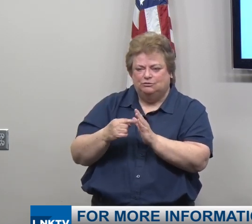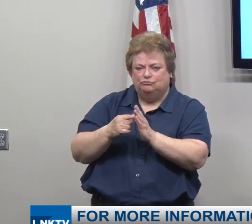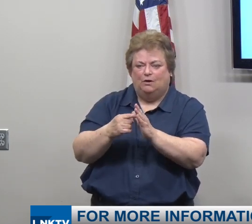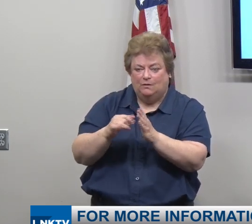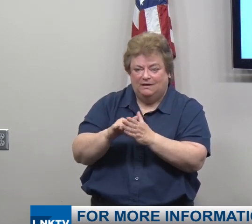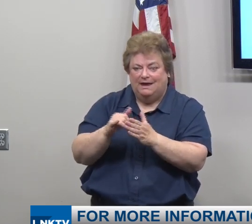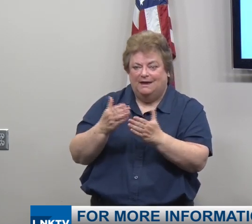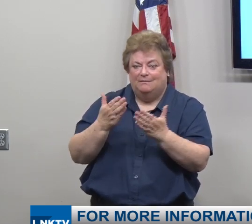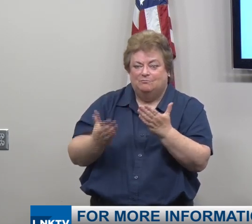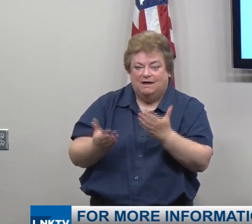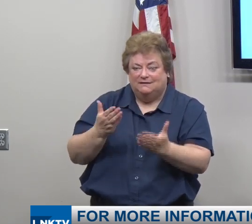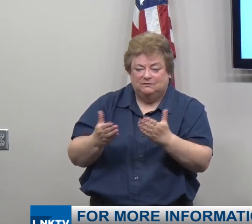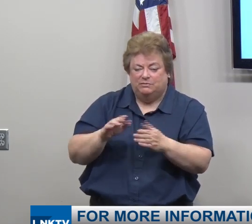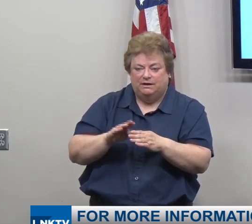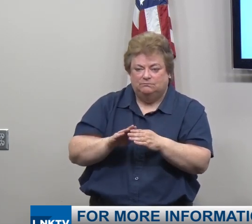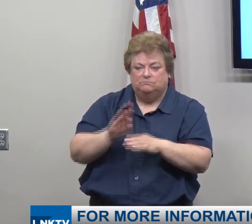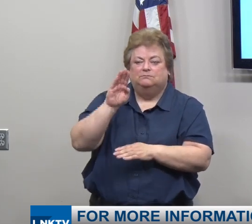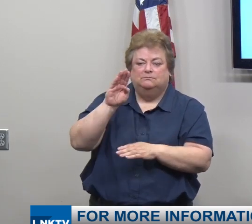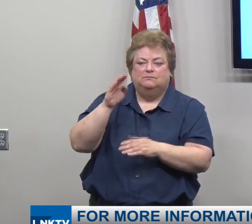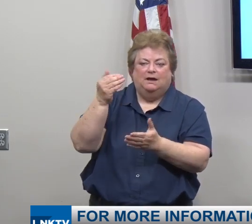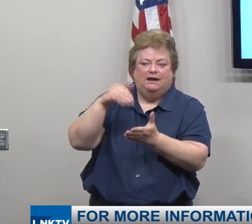COVID-19.